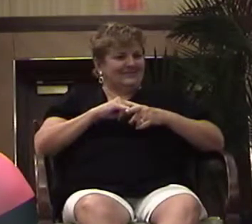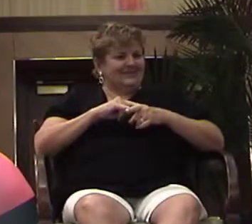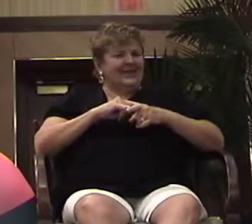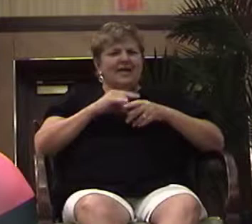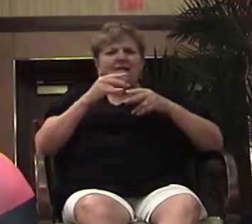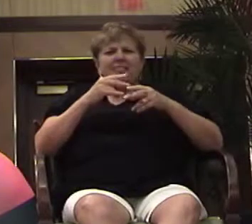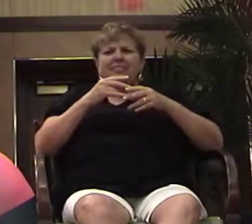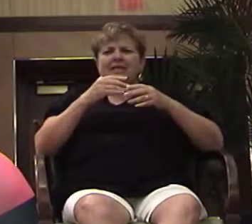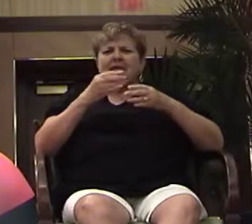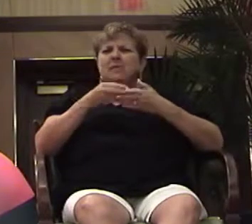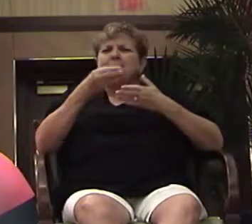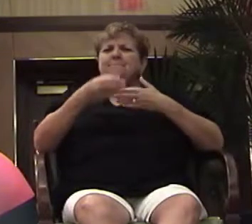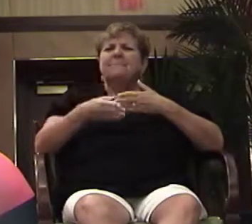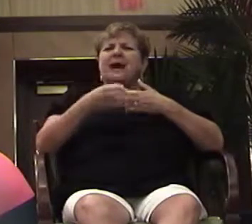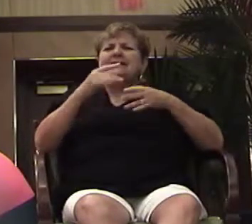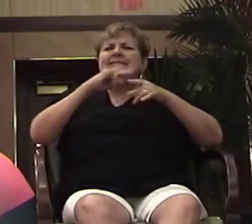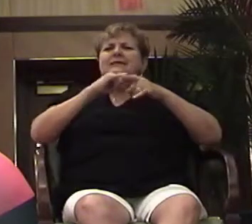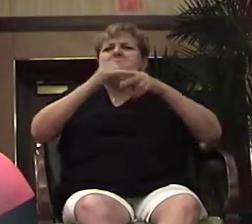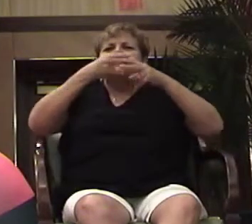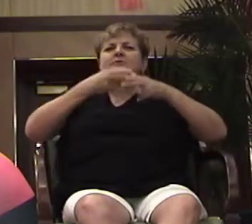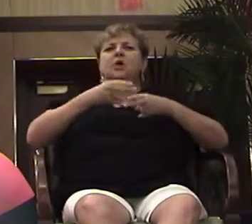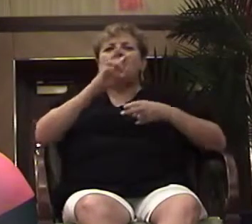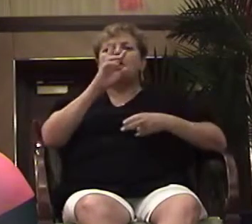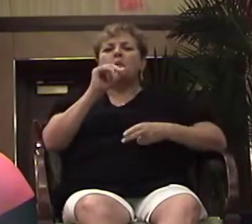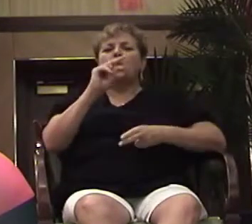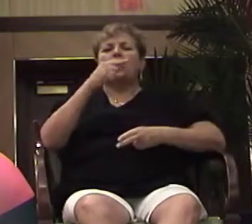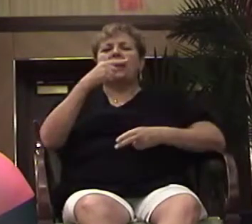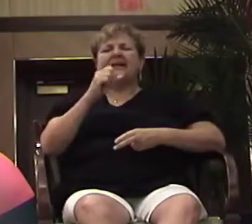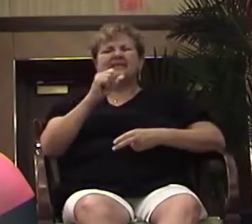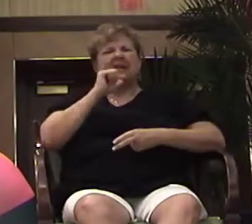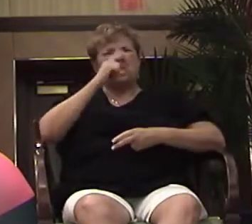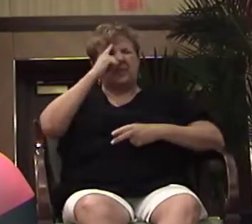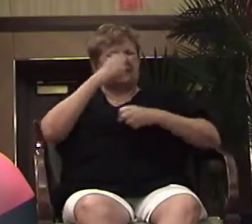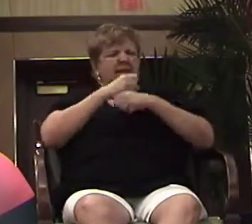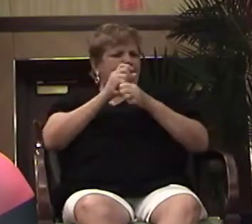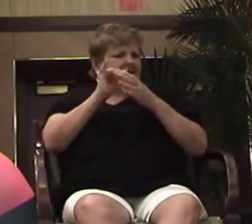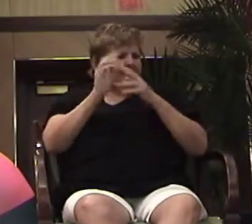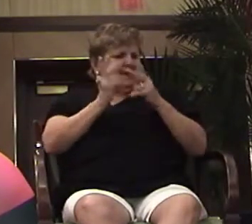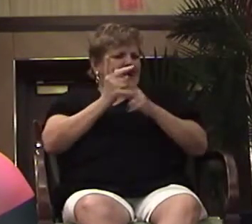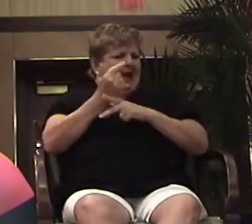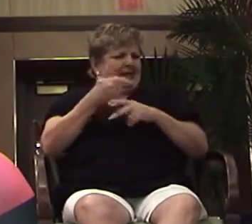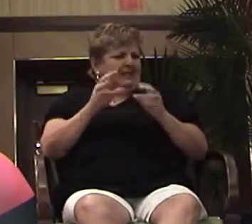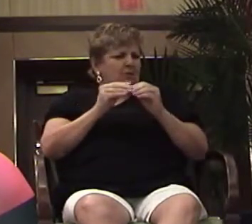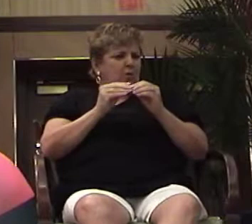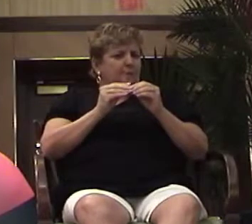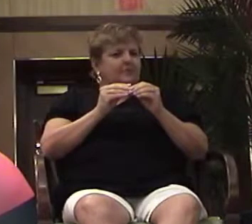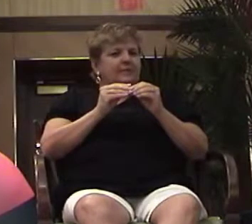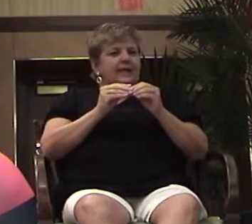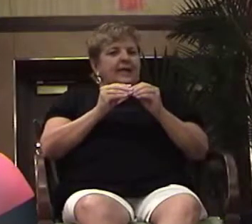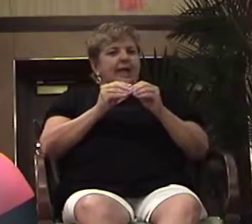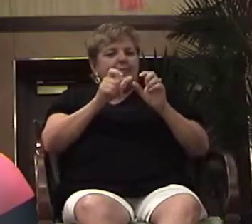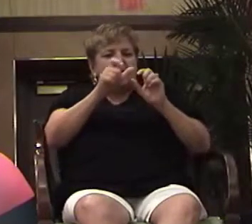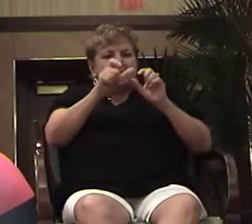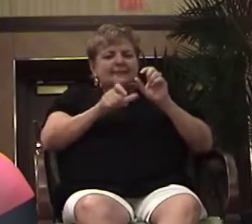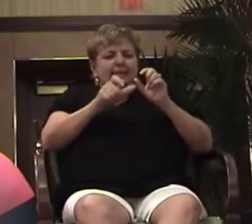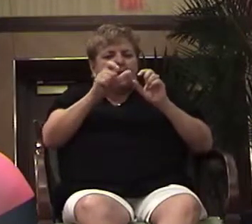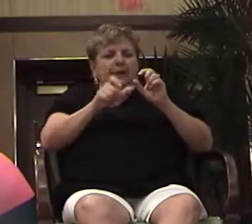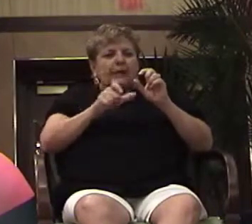make them anymore. And they put 10 wings in a little